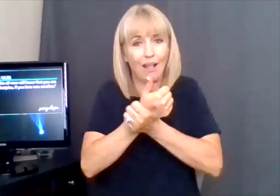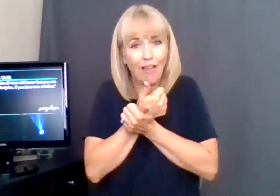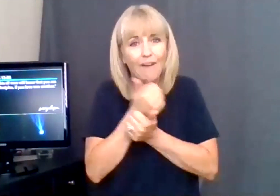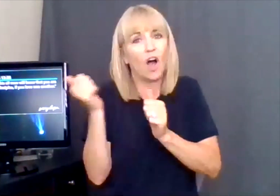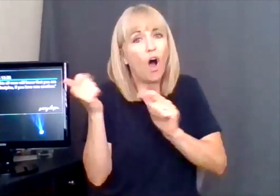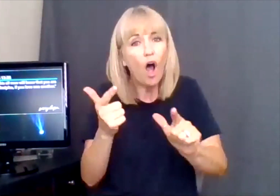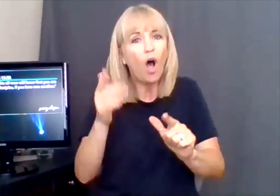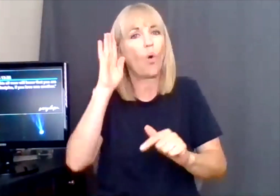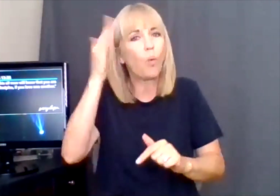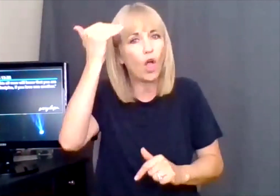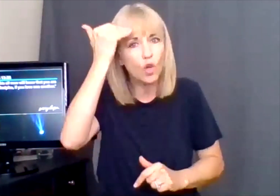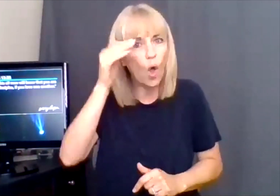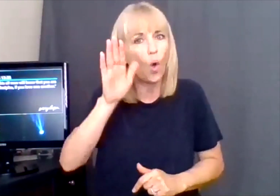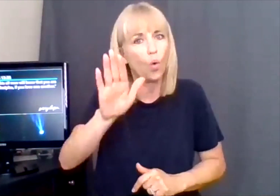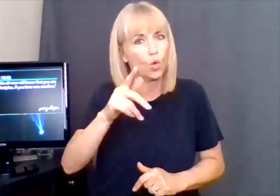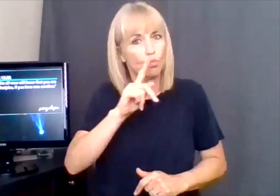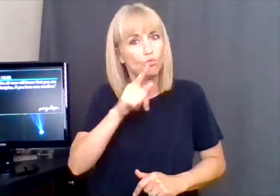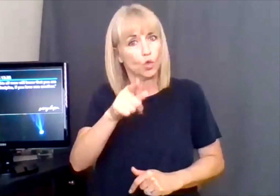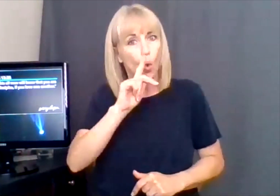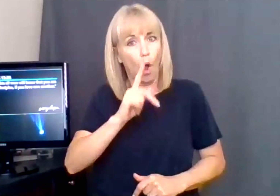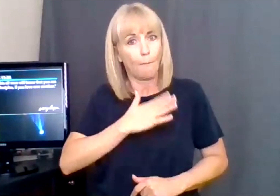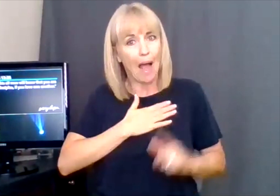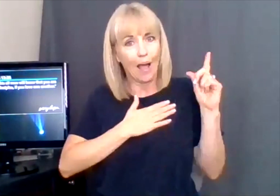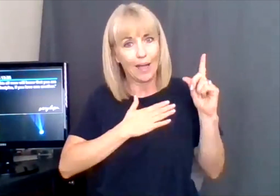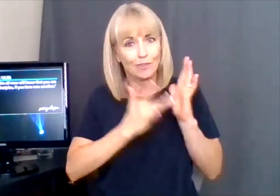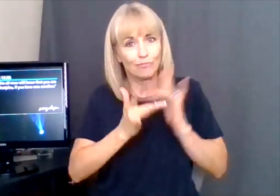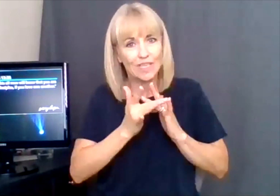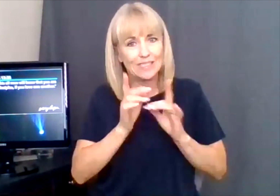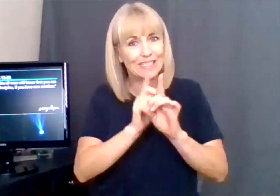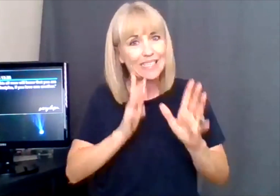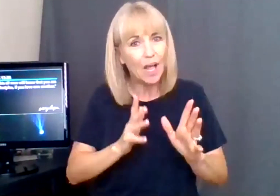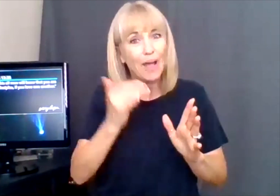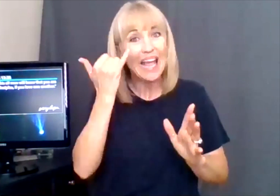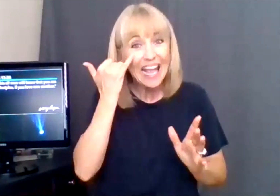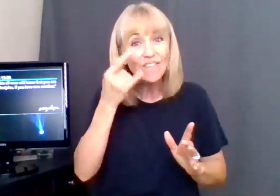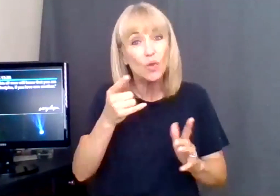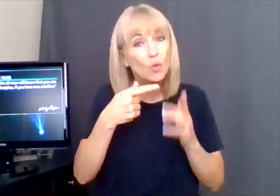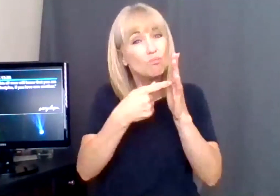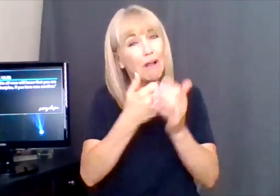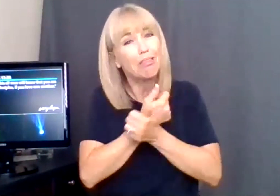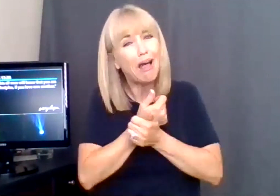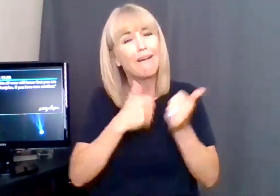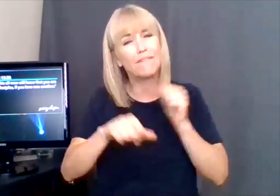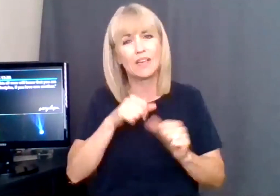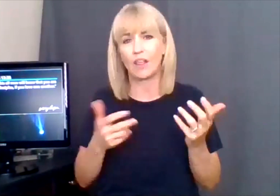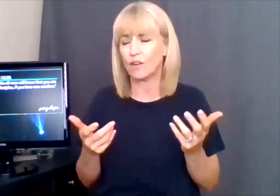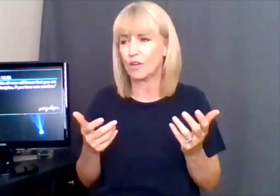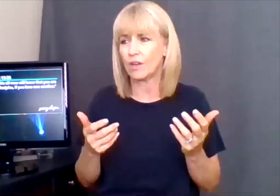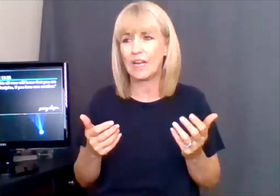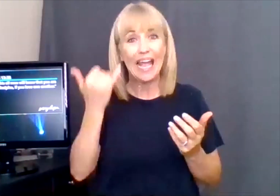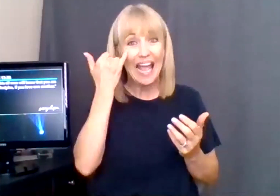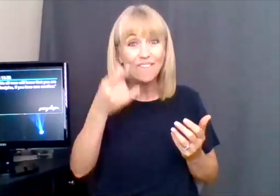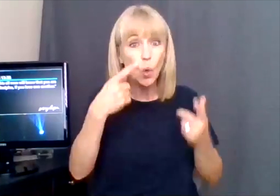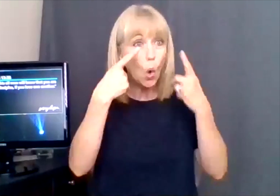disciples, if you love one another." Can we love the way Jesus did? That we would come in and we would